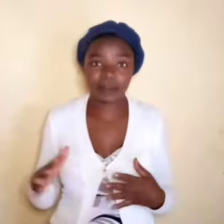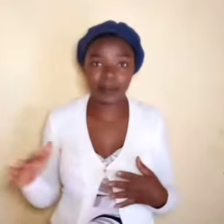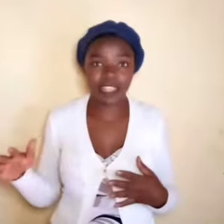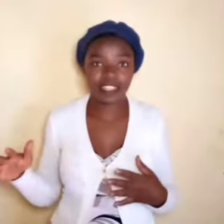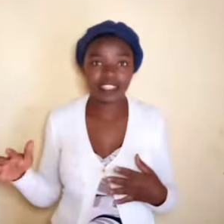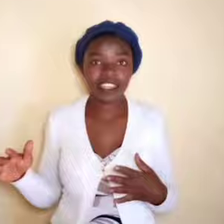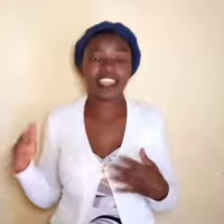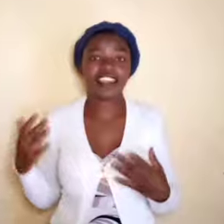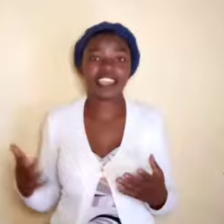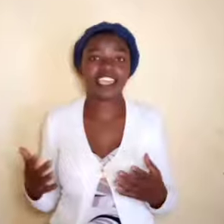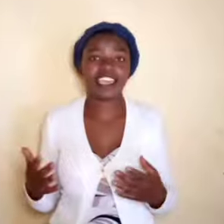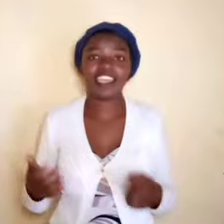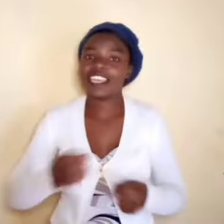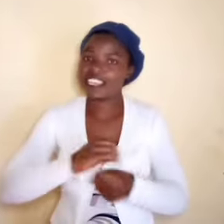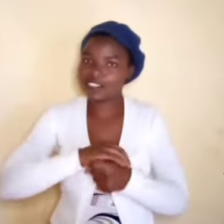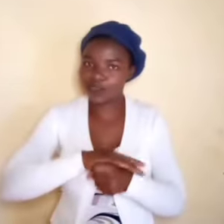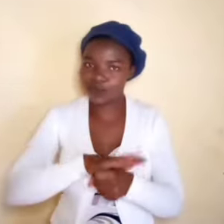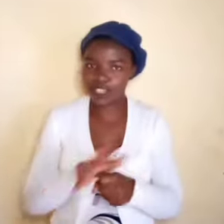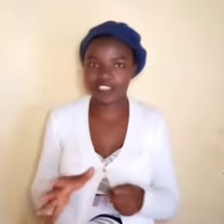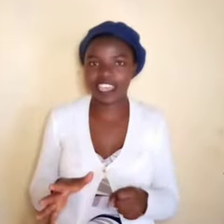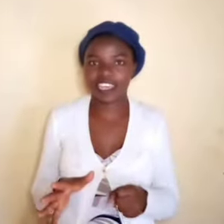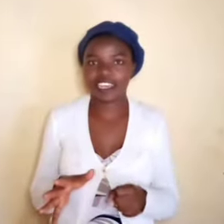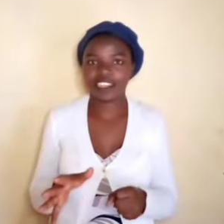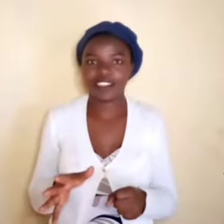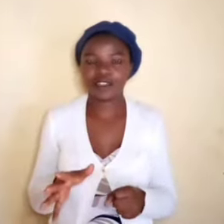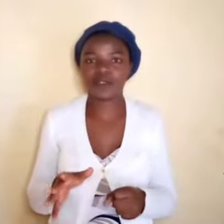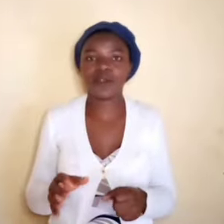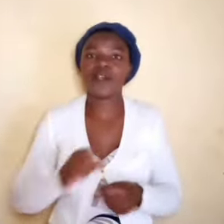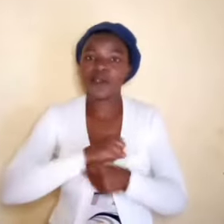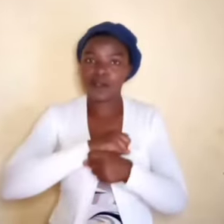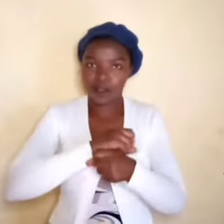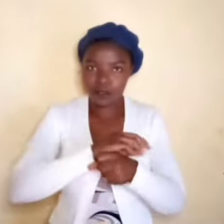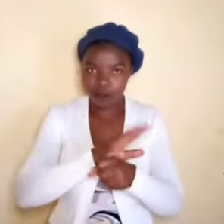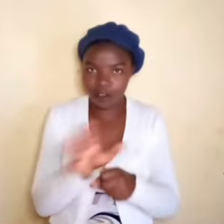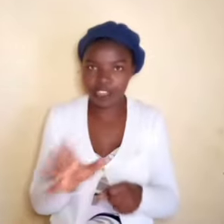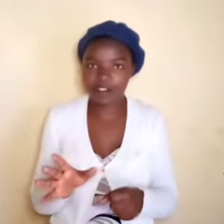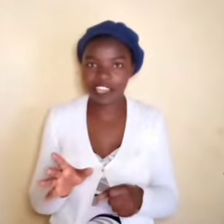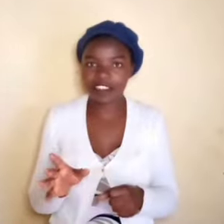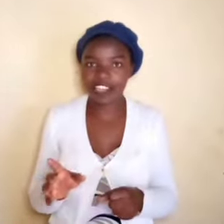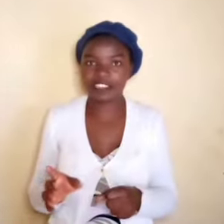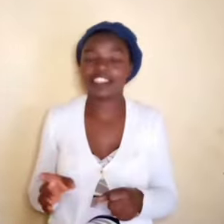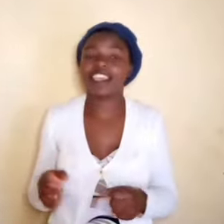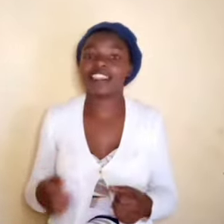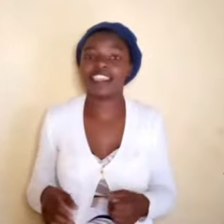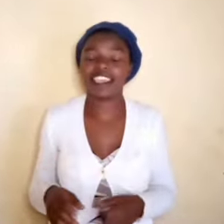fingerspell, then do the sign. So coronavirus, then